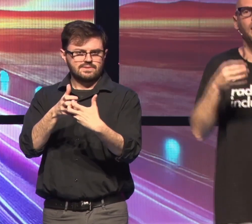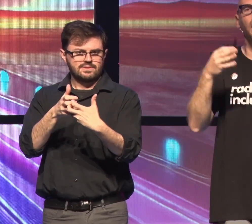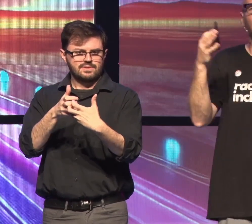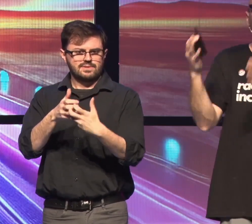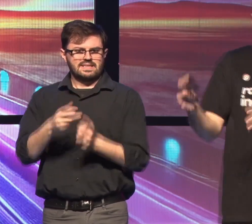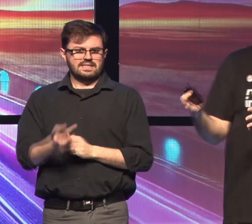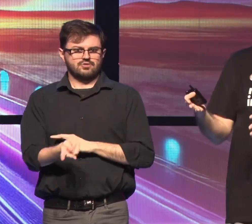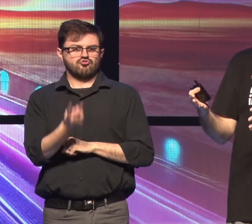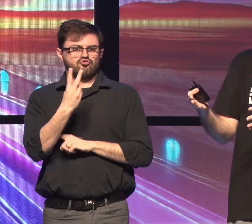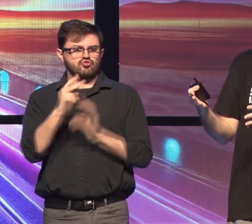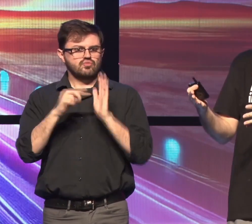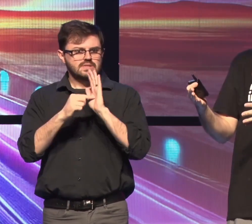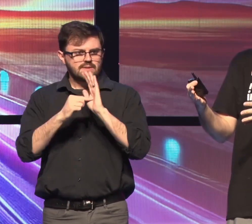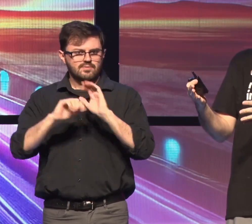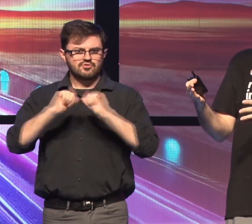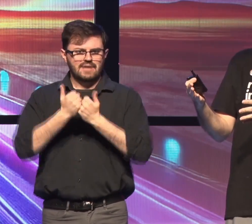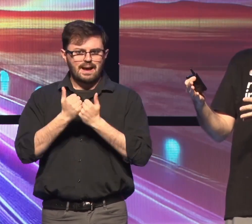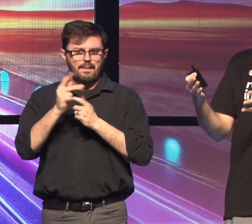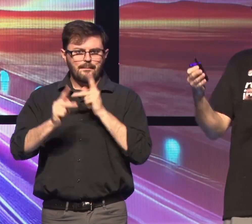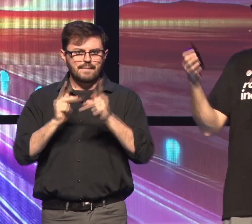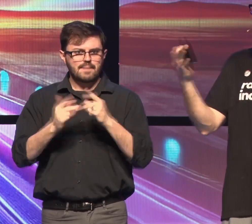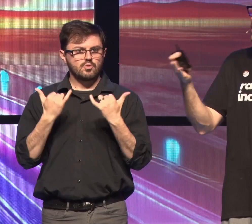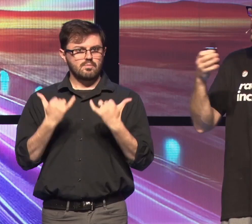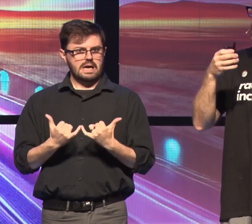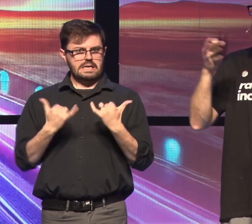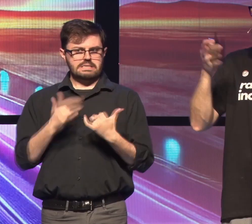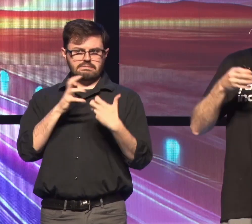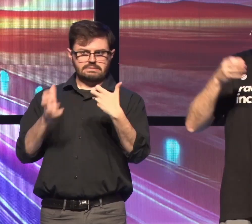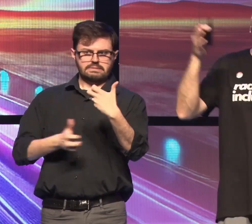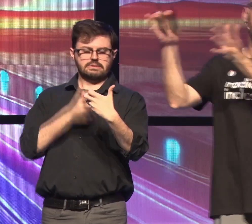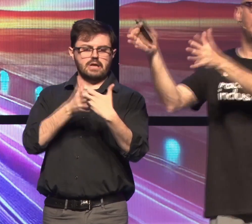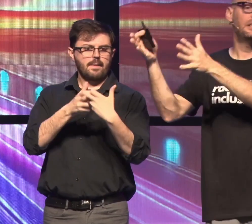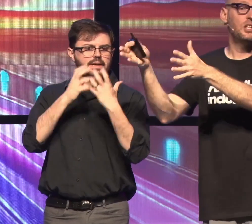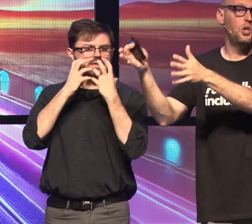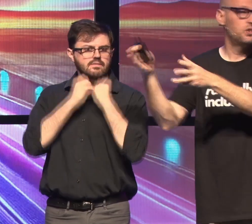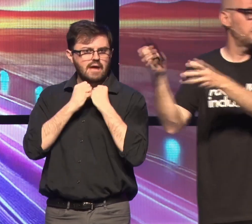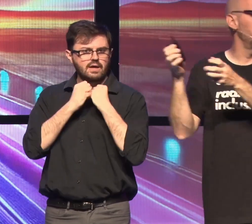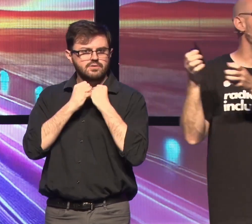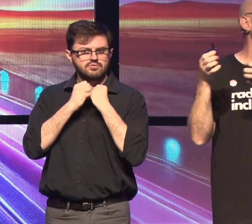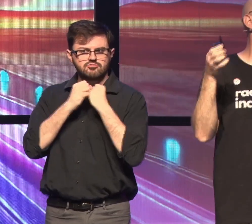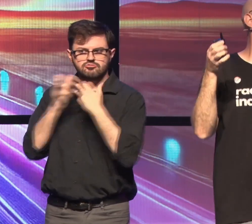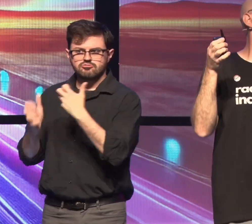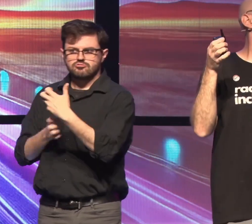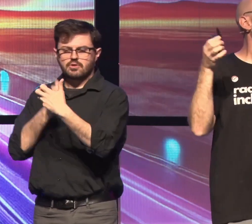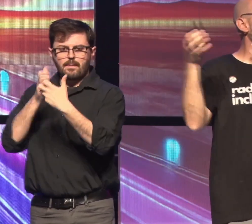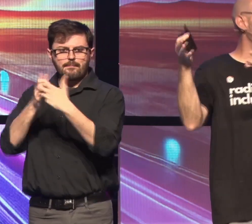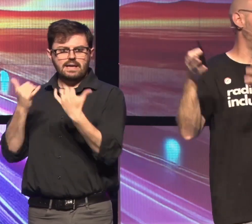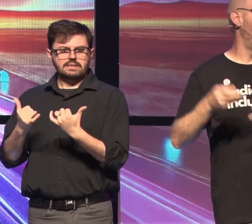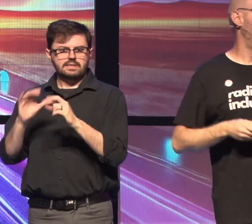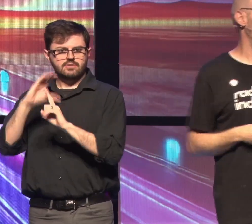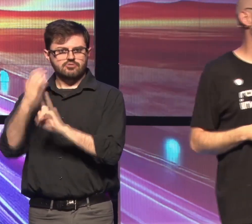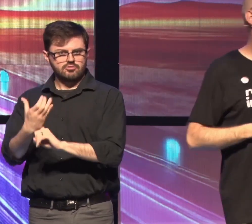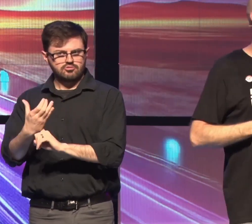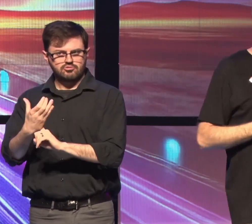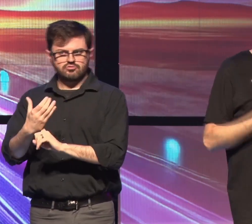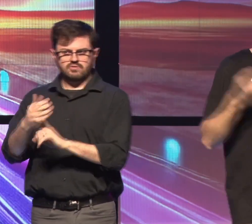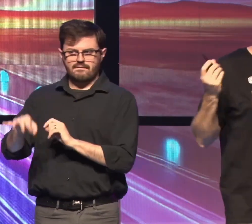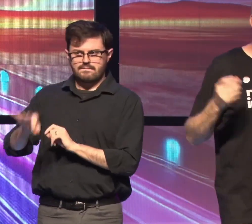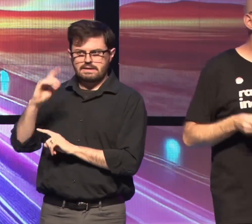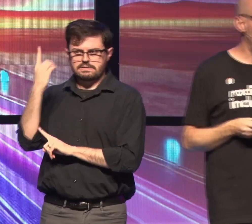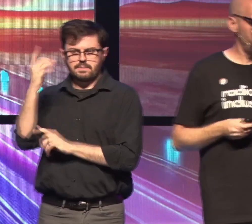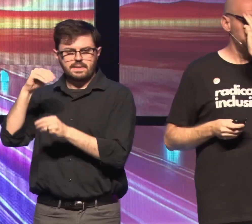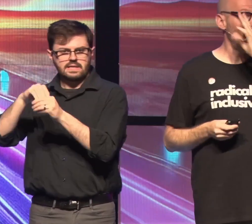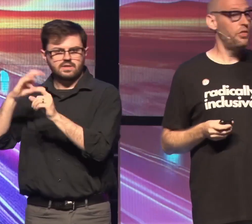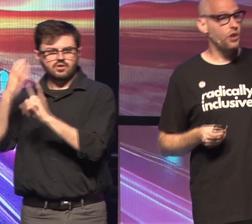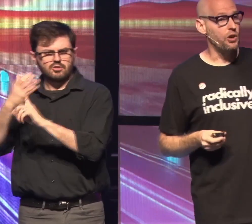will accommodate their values, and they'll say, hey, here's things in culture that we can partner with. Now,